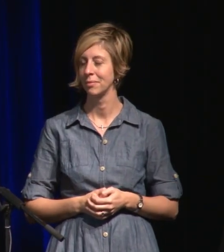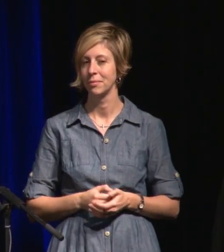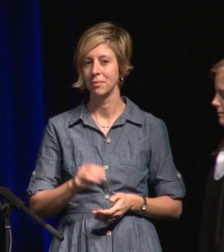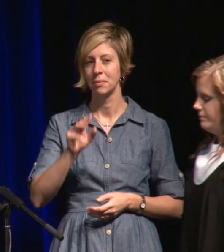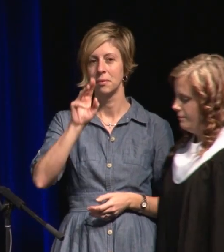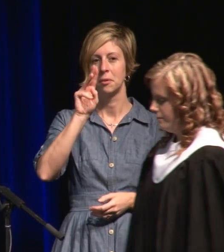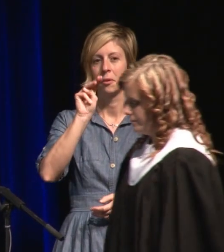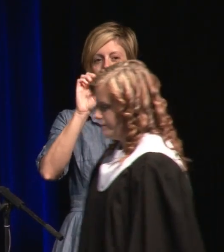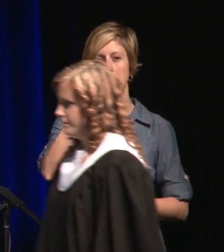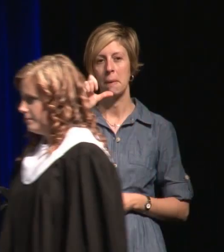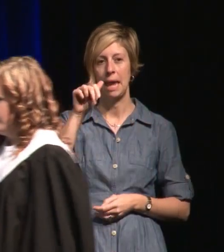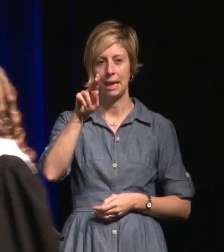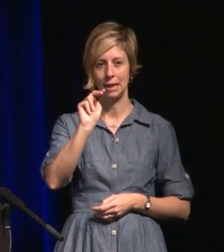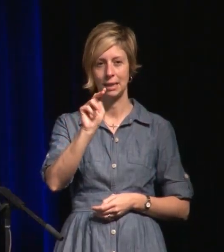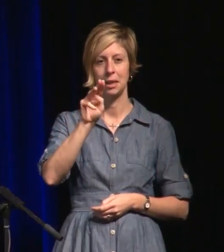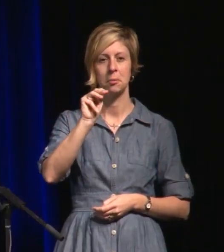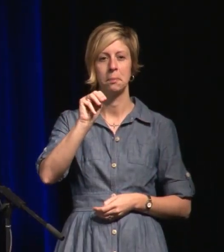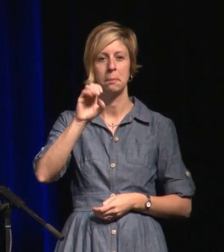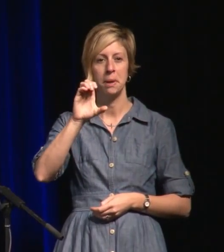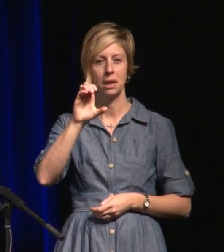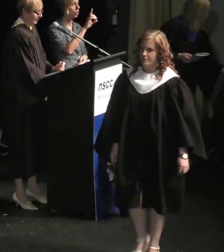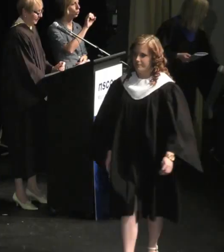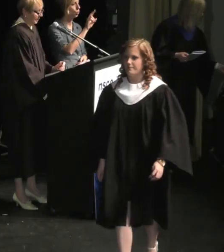Megan McDougall.